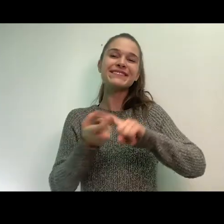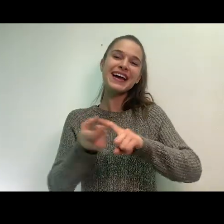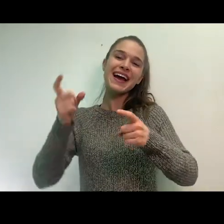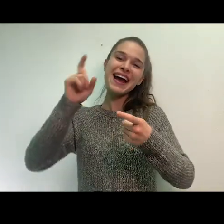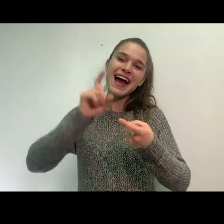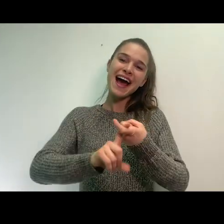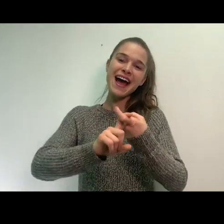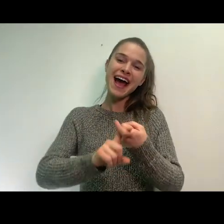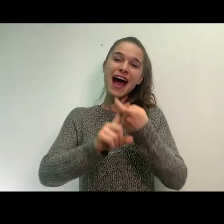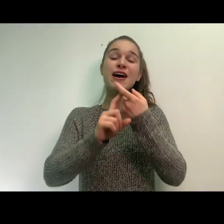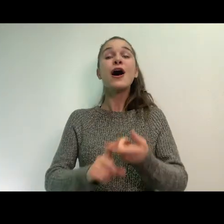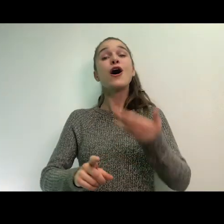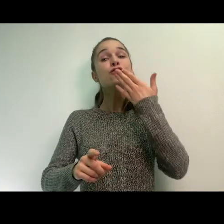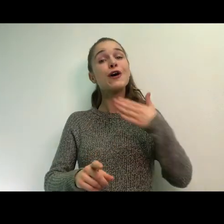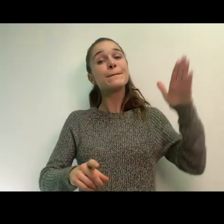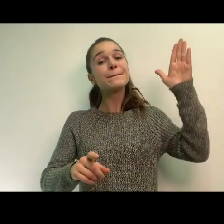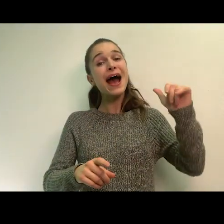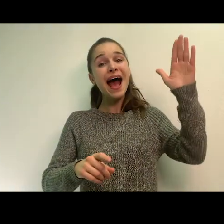Goodbye, friends.